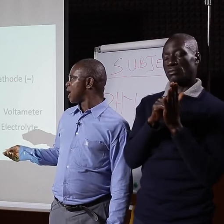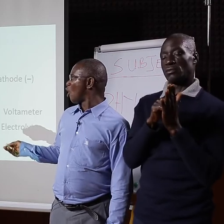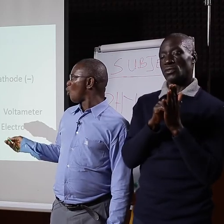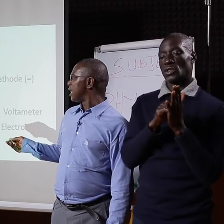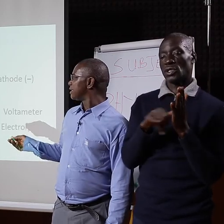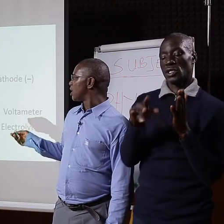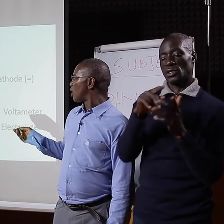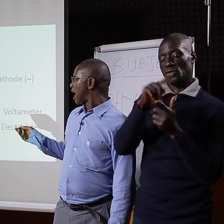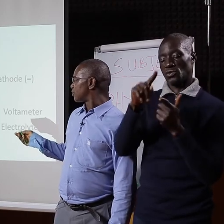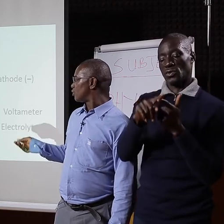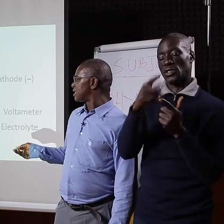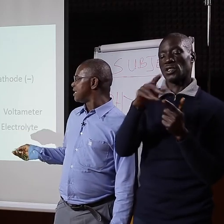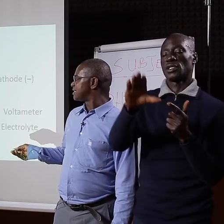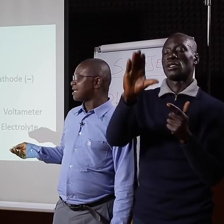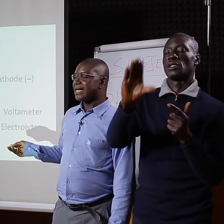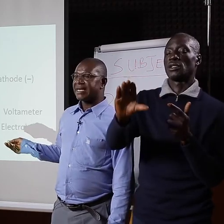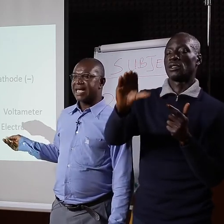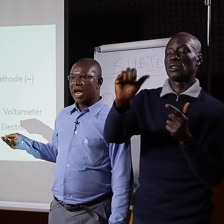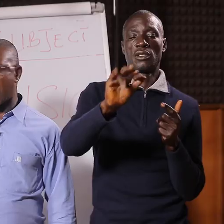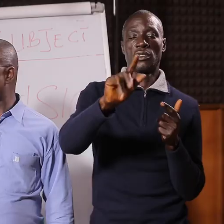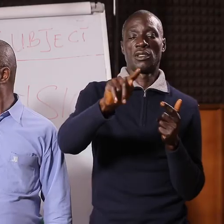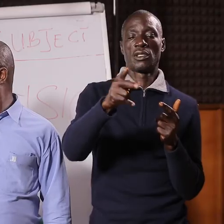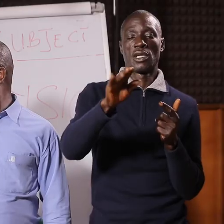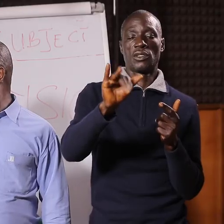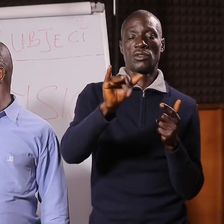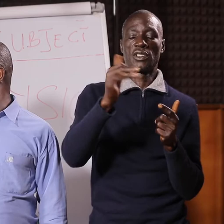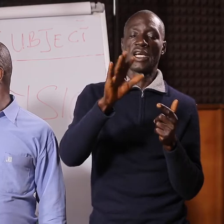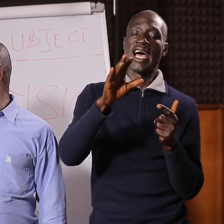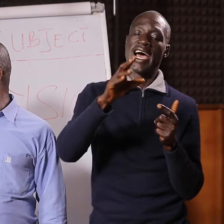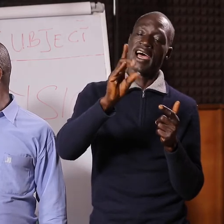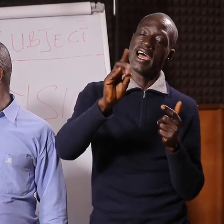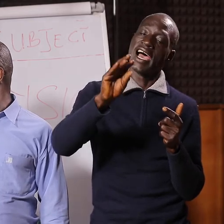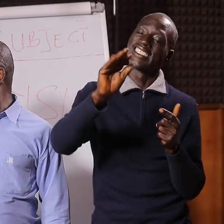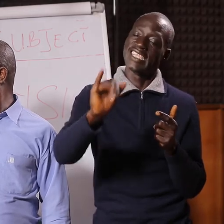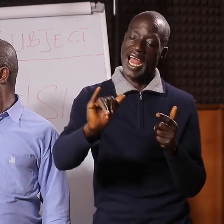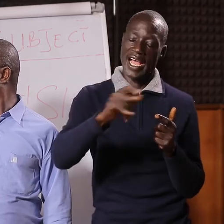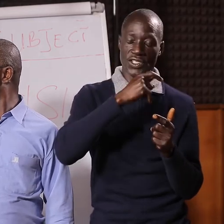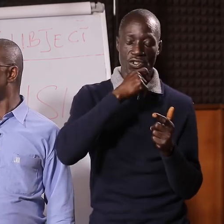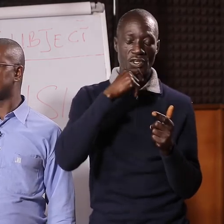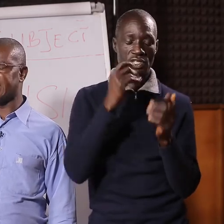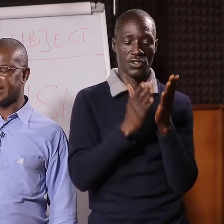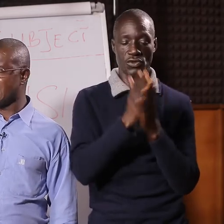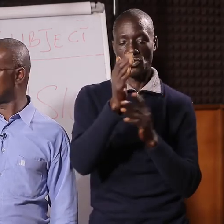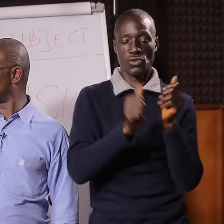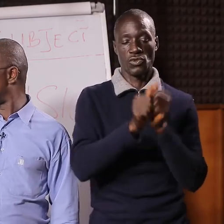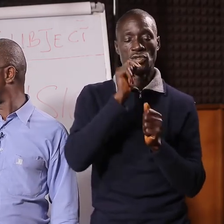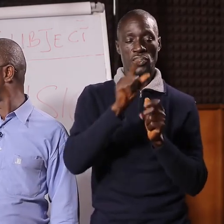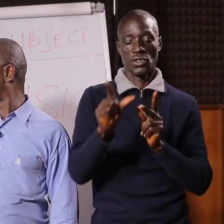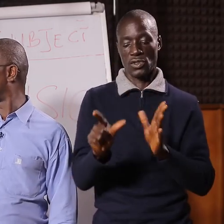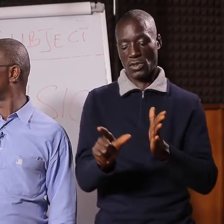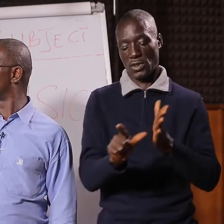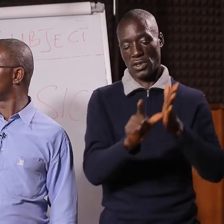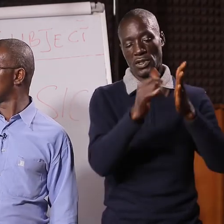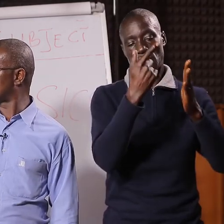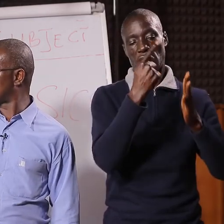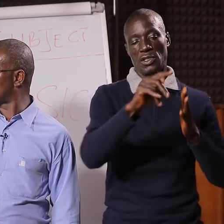electrolyte. Well, the cathode is the solid or the substance through which it leaves the